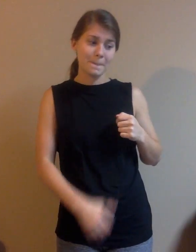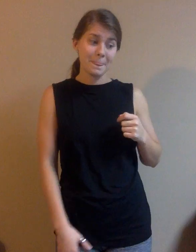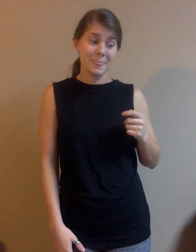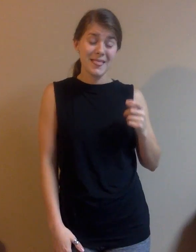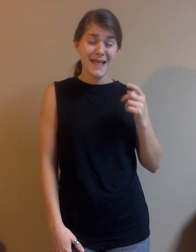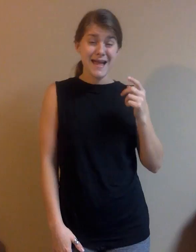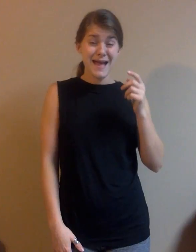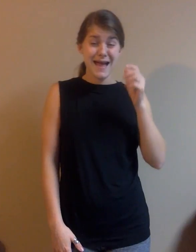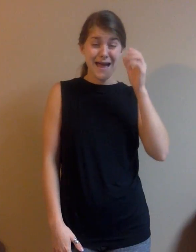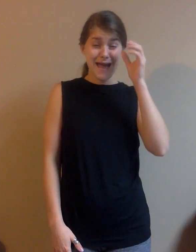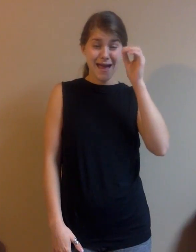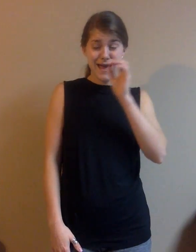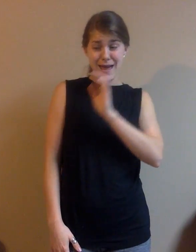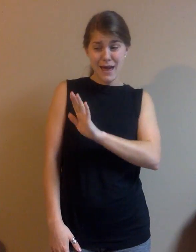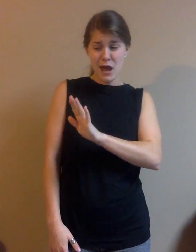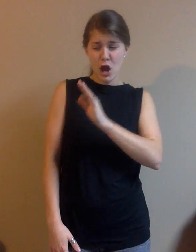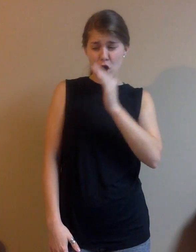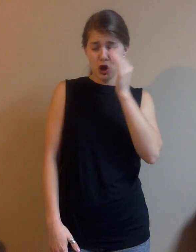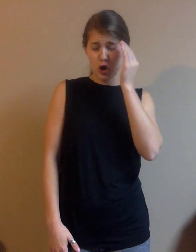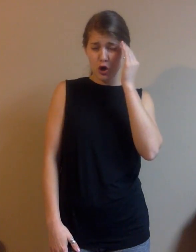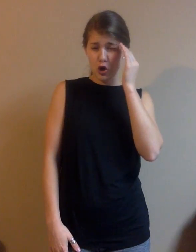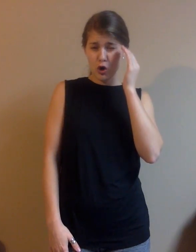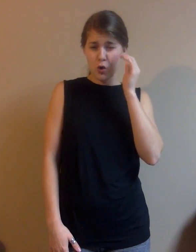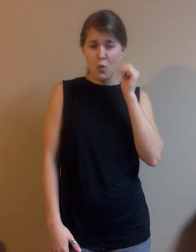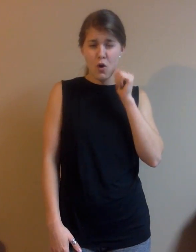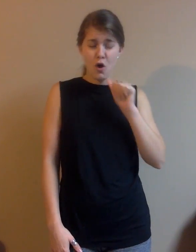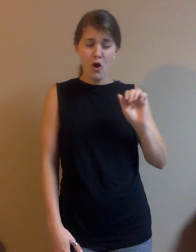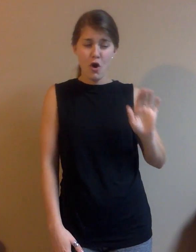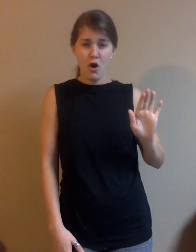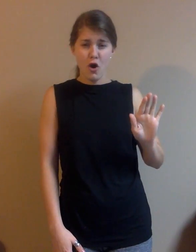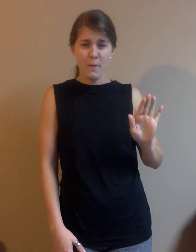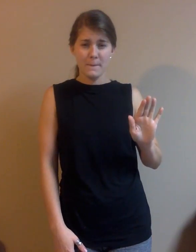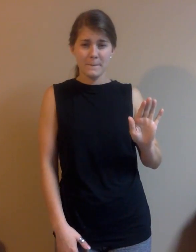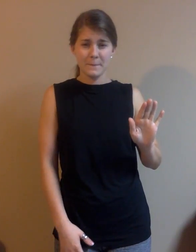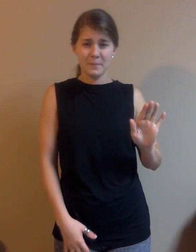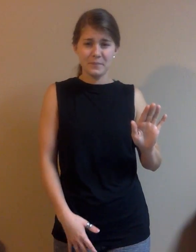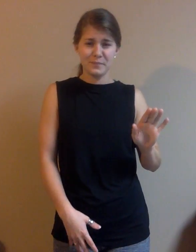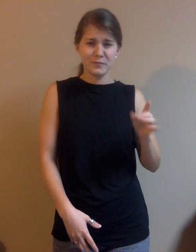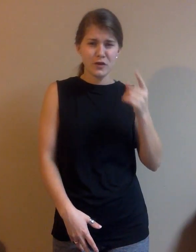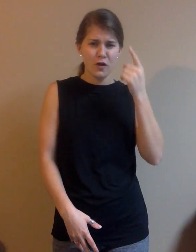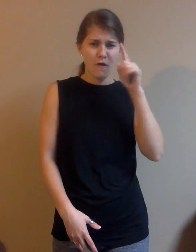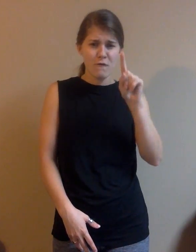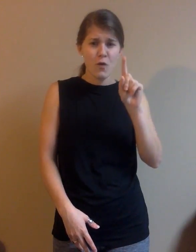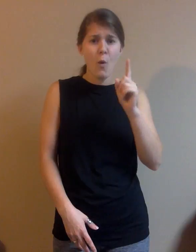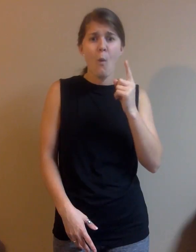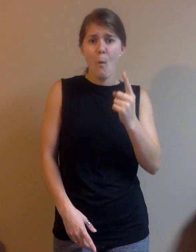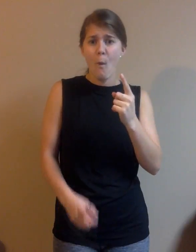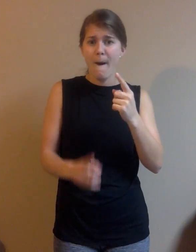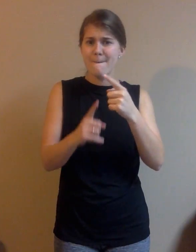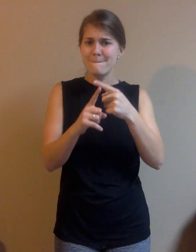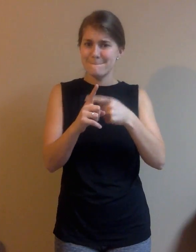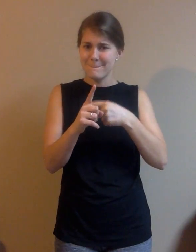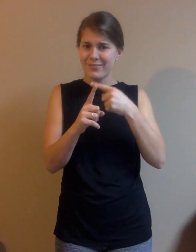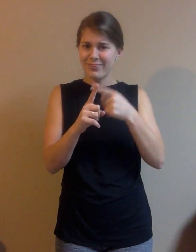Because it's a long time when you're 16. Anyway, he was really upset on the plane. He said, I'll never find another girl like Sarah. And we were rather pleased about that, frankly.